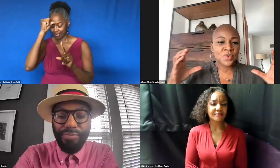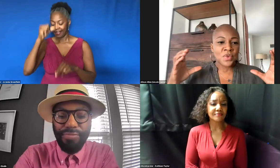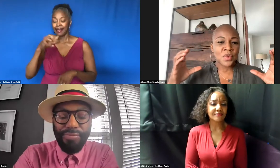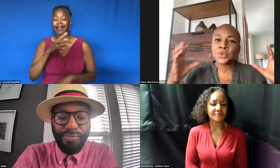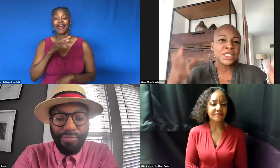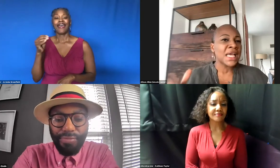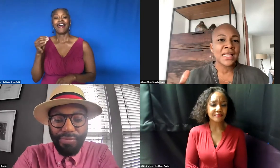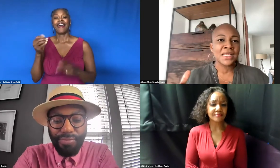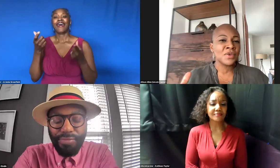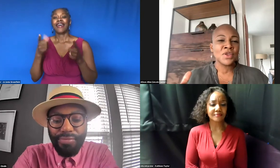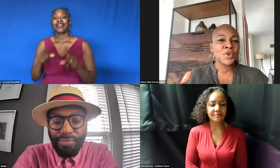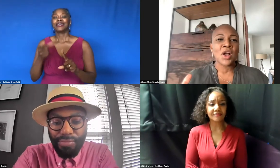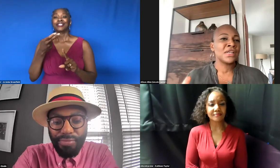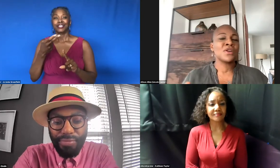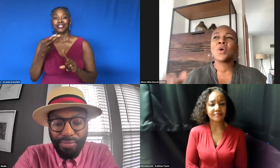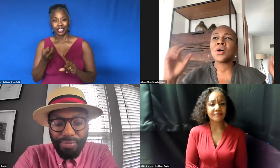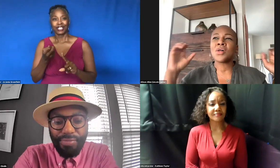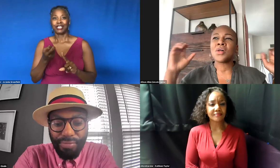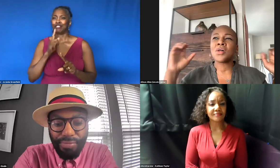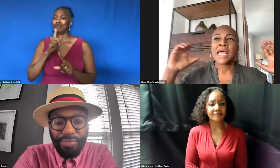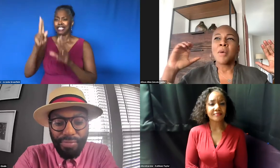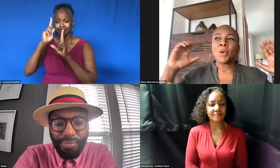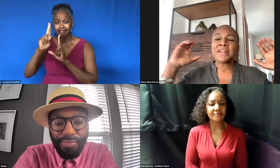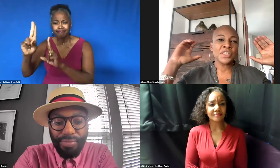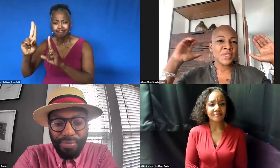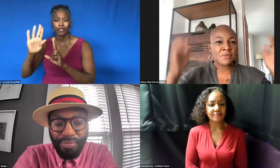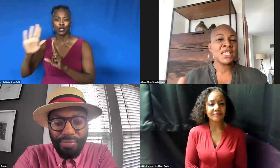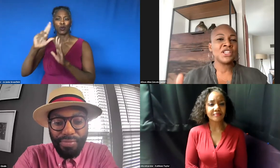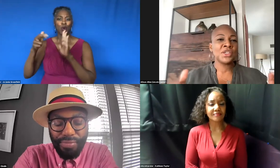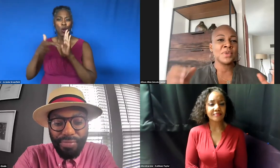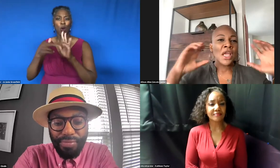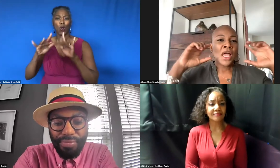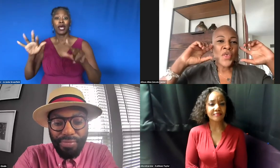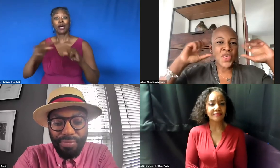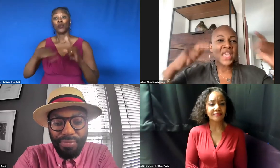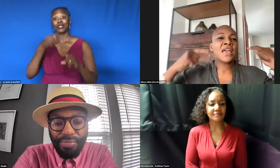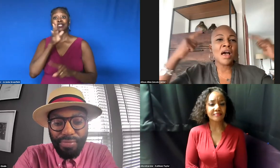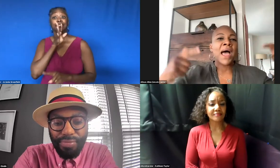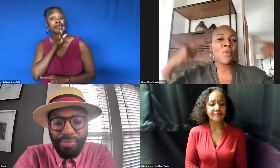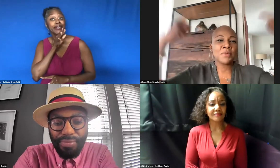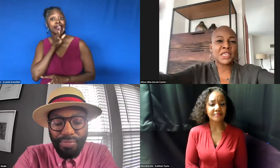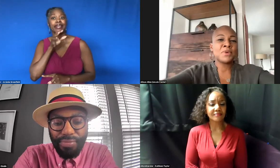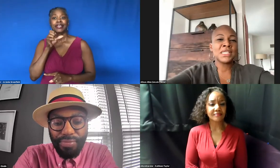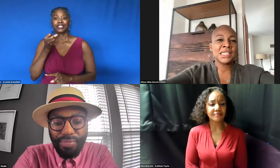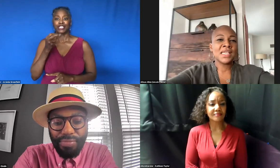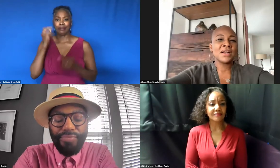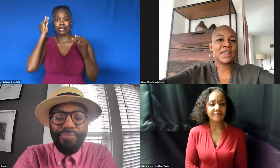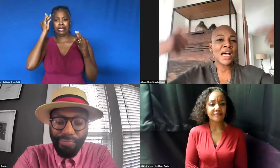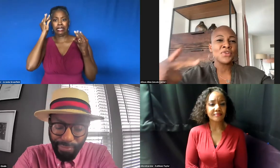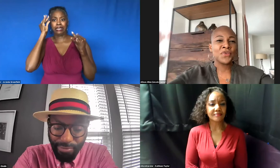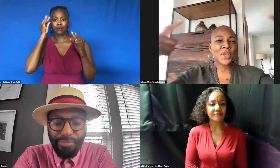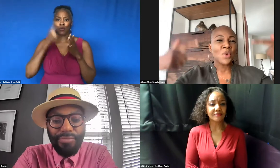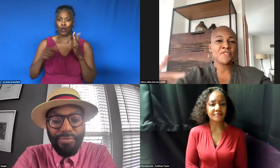she was really highly regarded in her role. But whenever she would speak, she would think about what people need to